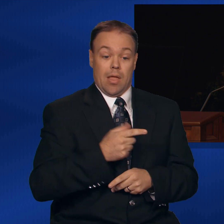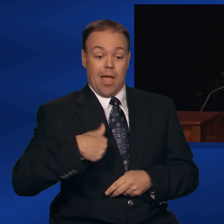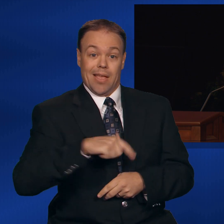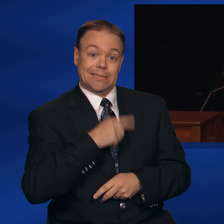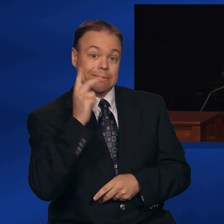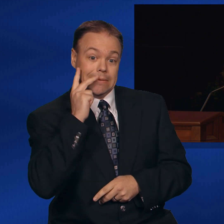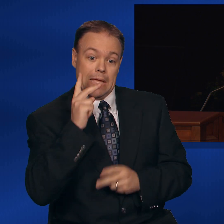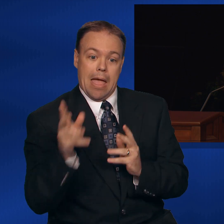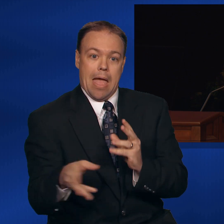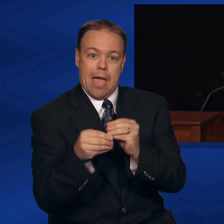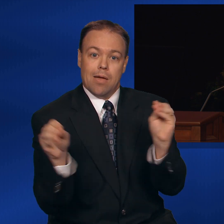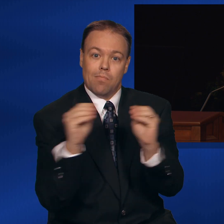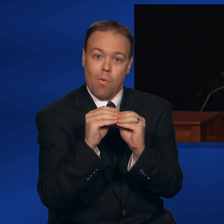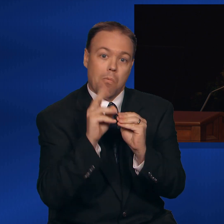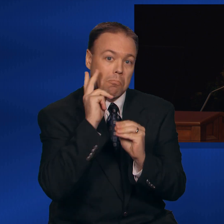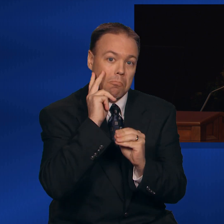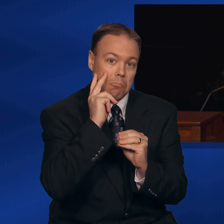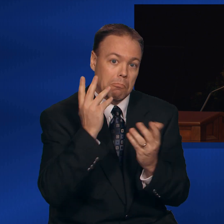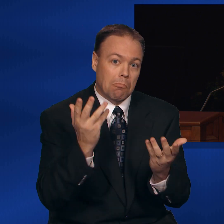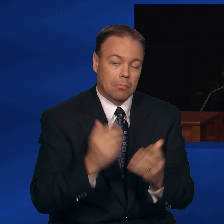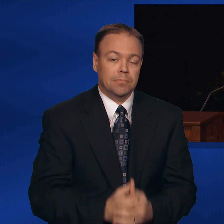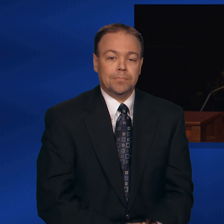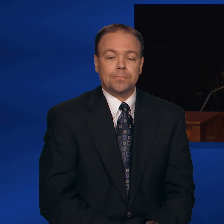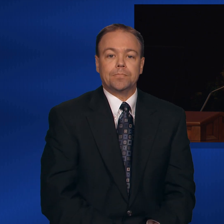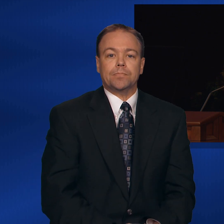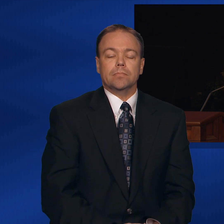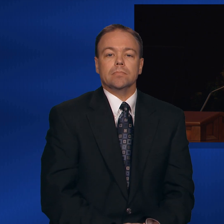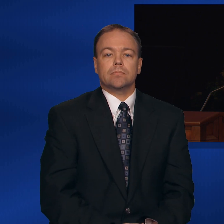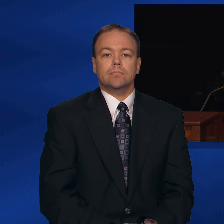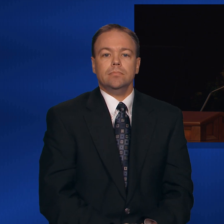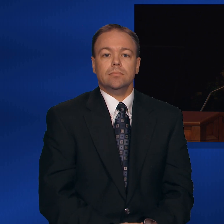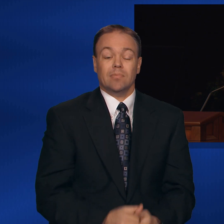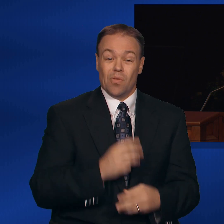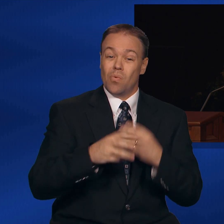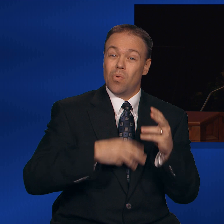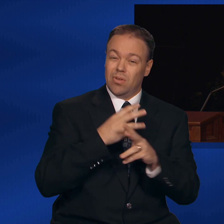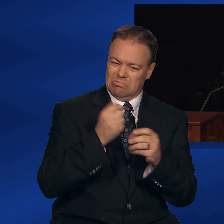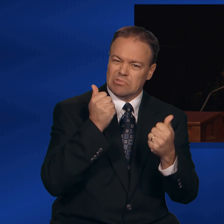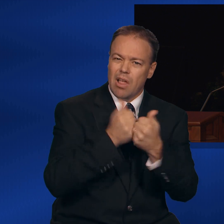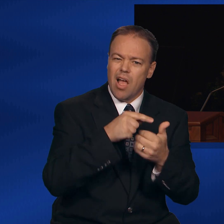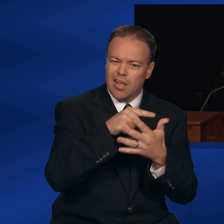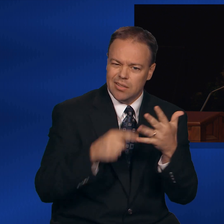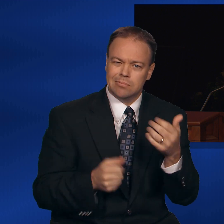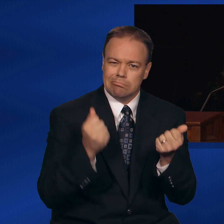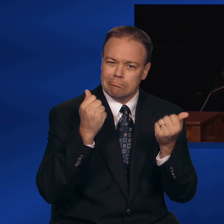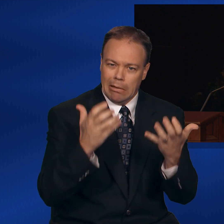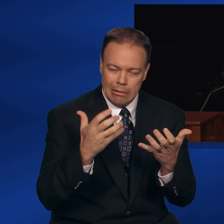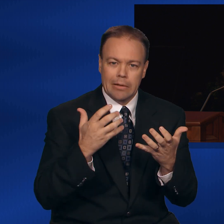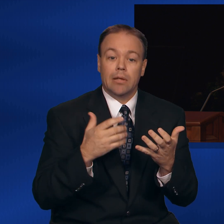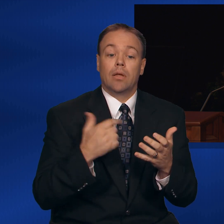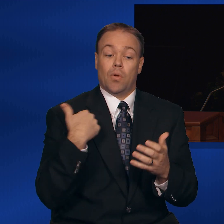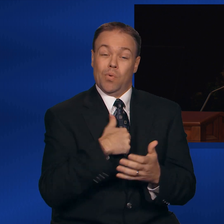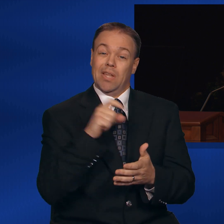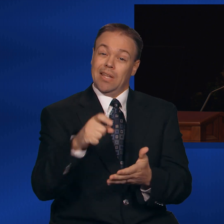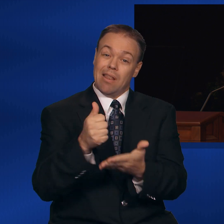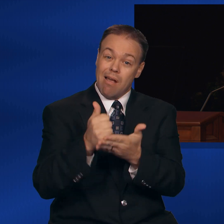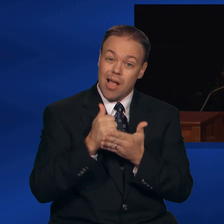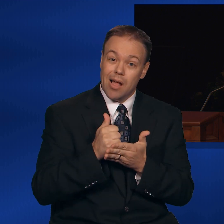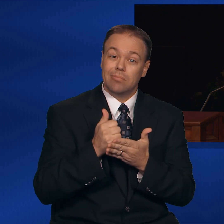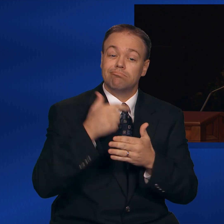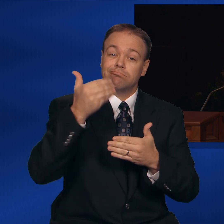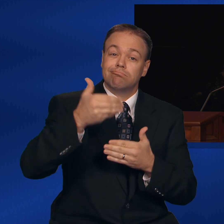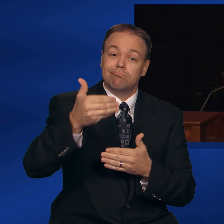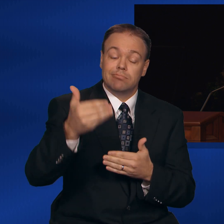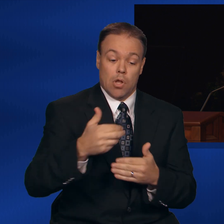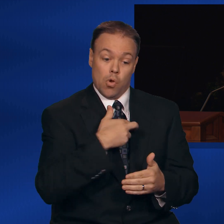more. In this world filled with challenges, we do need help from time to time. Religion, eternal